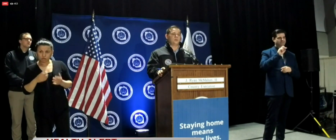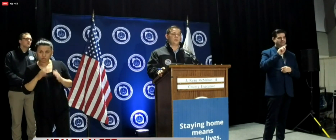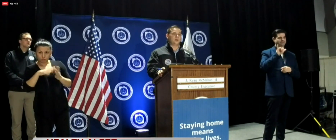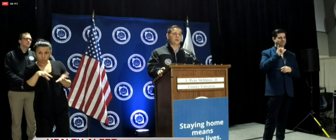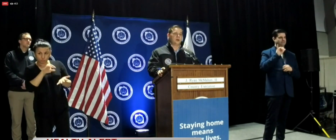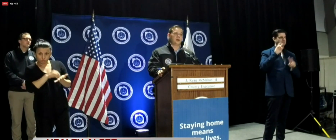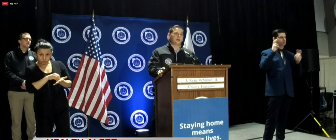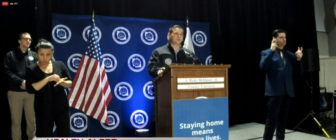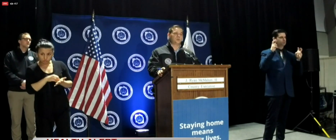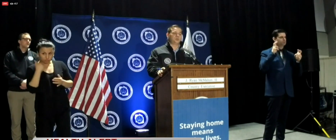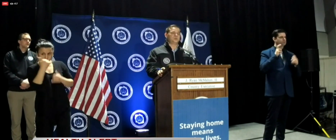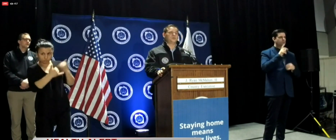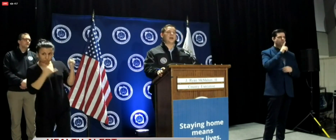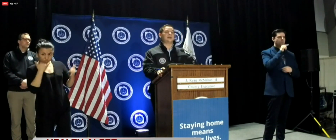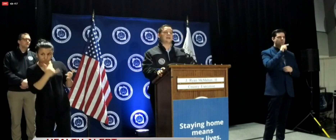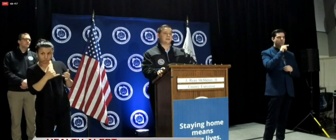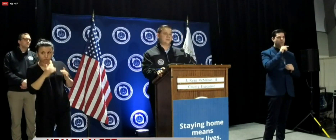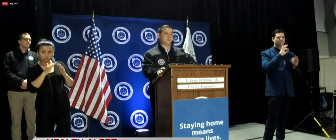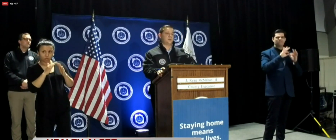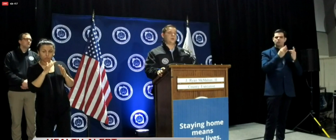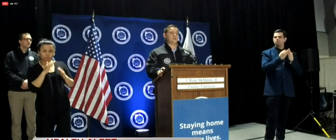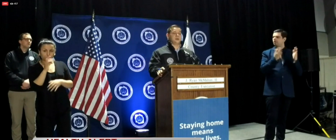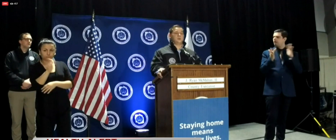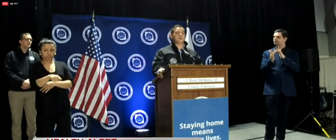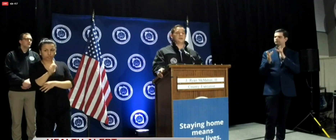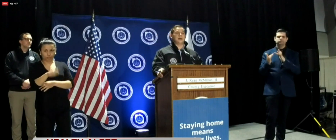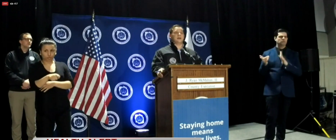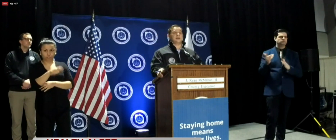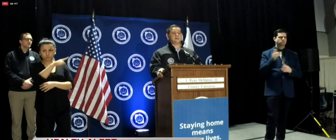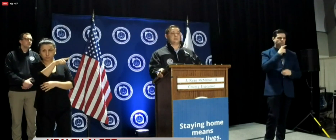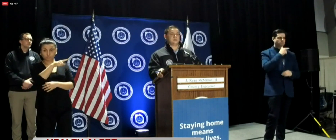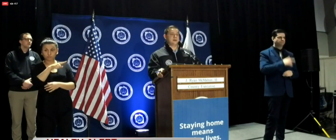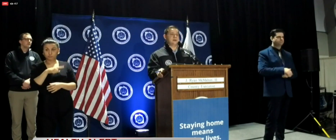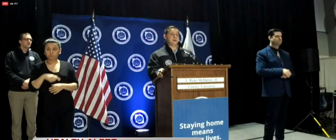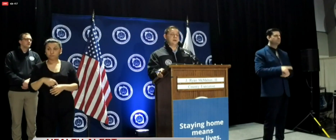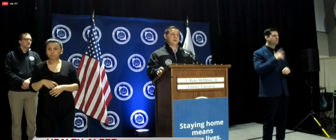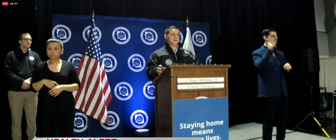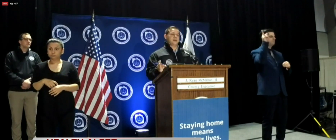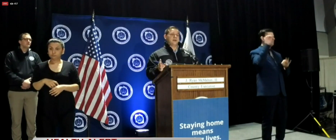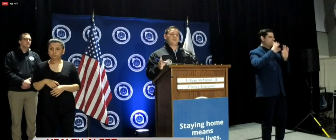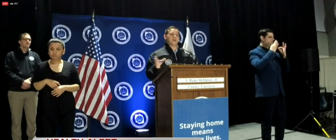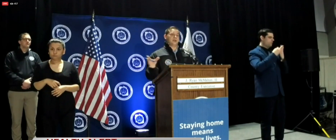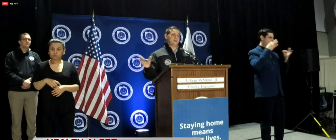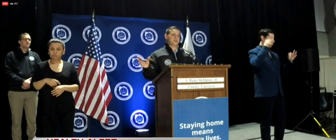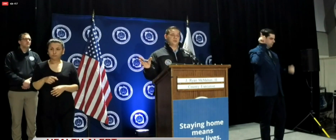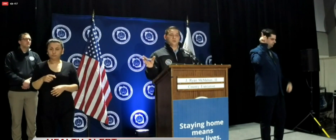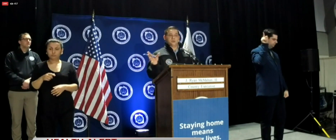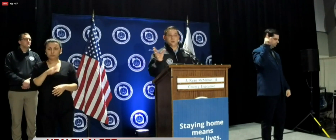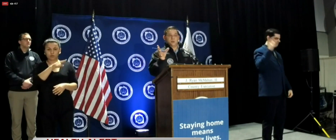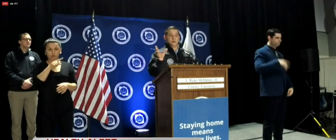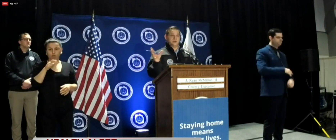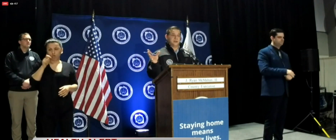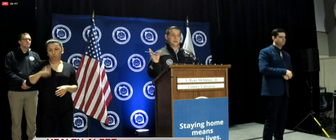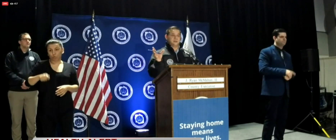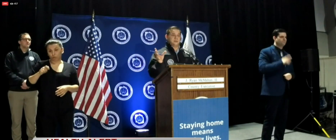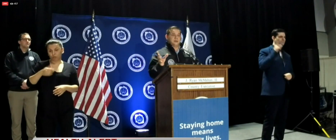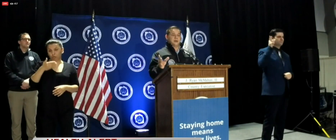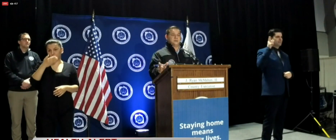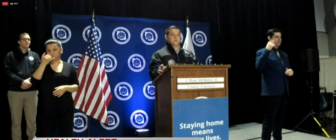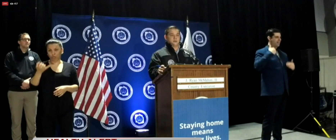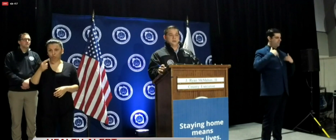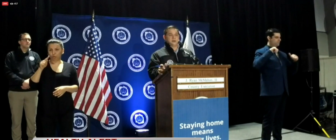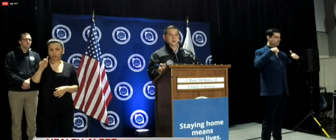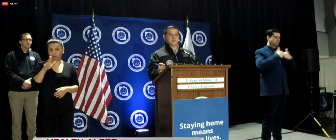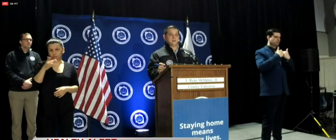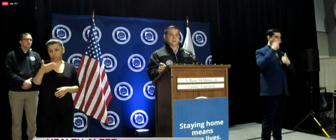we've contacted family court saying we're seeing a lot of this. they have a challenge too because of the way that they